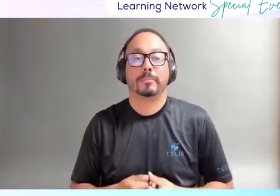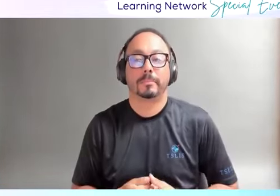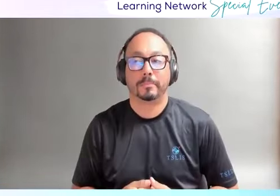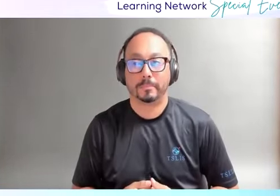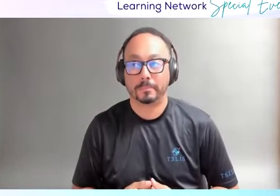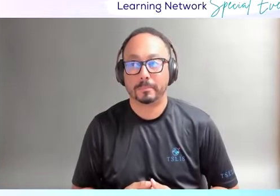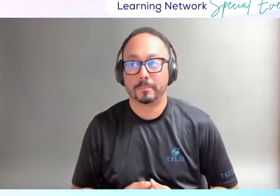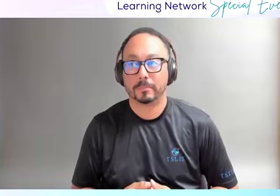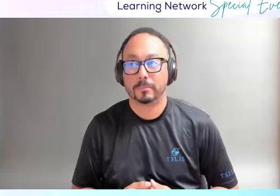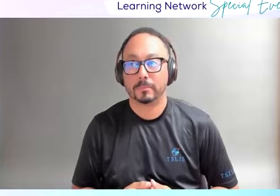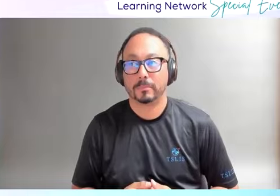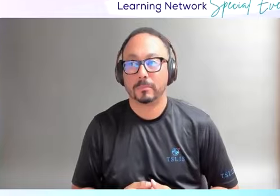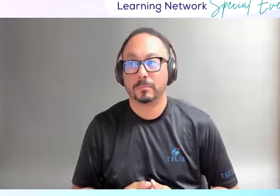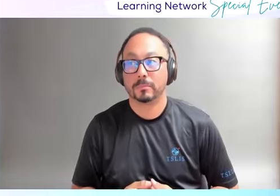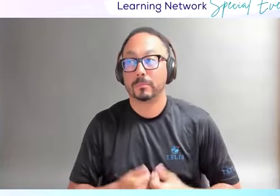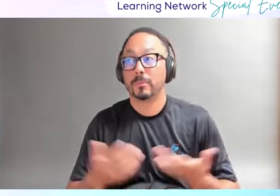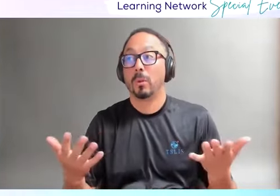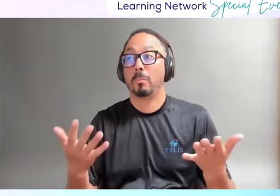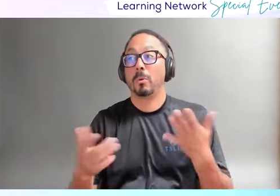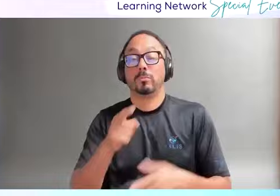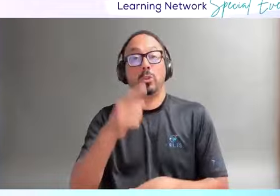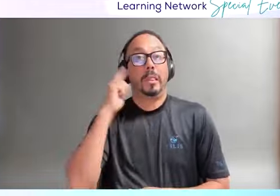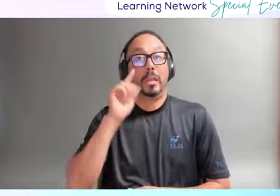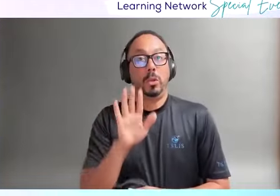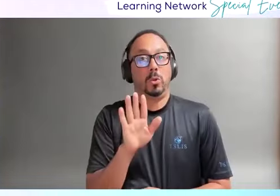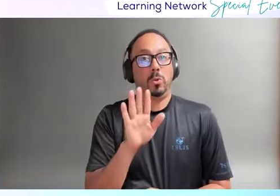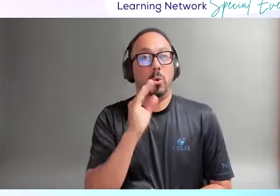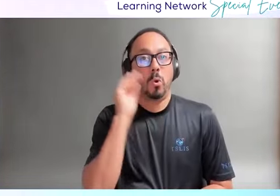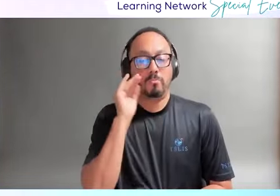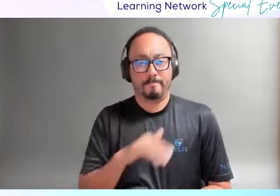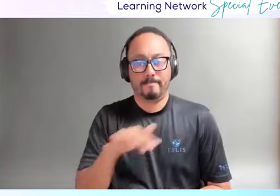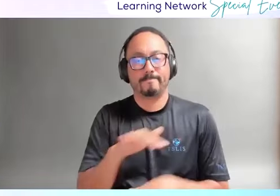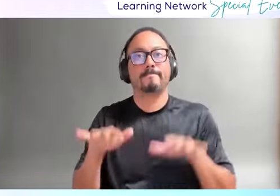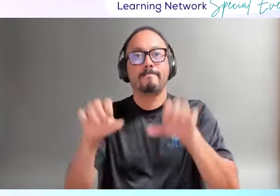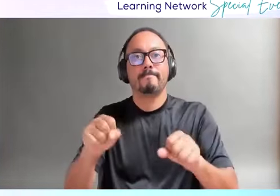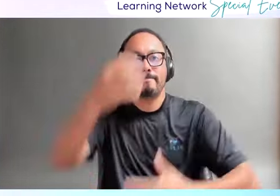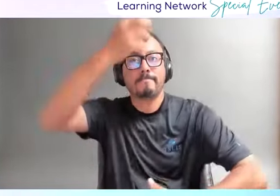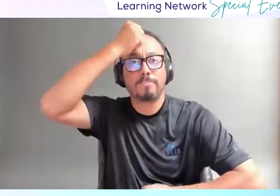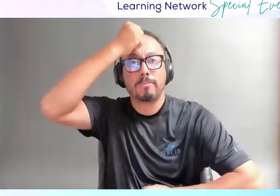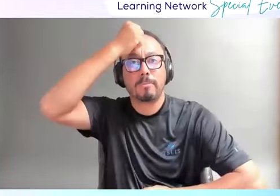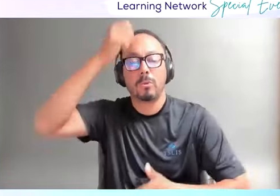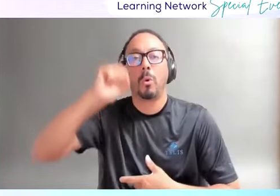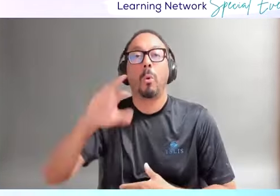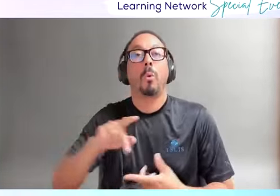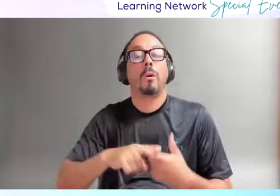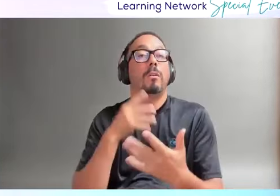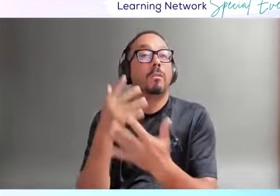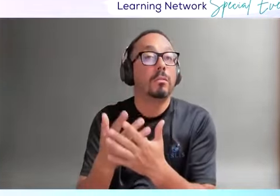about colonization and its impacts to this diagram. or incarceration. Or you may be thinking